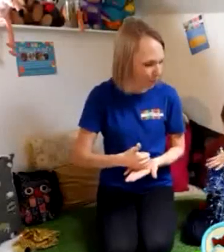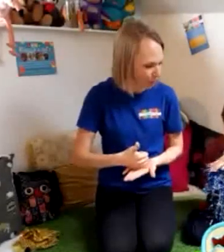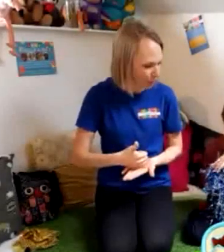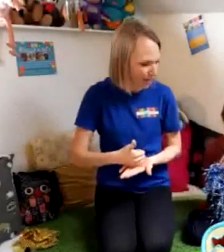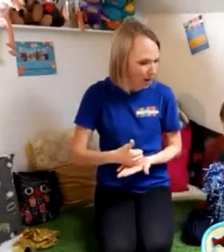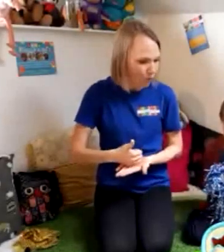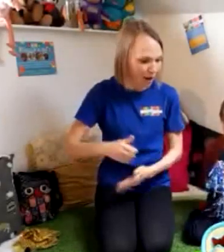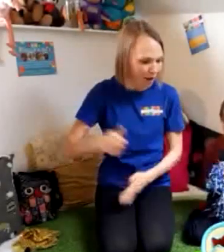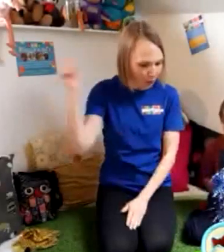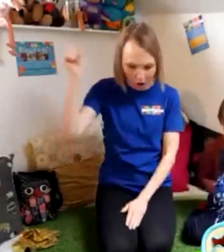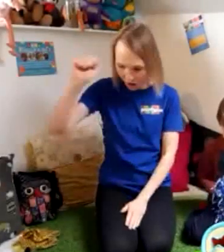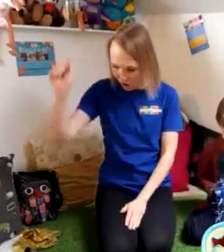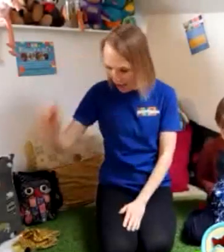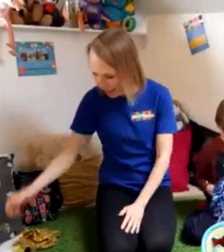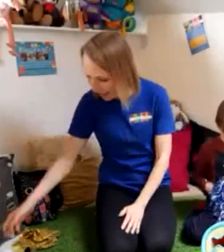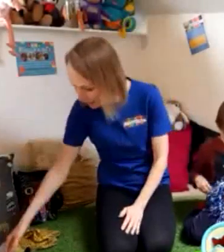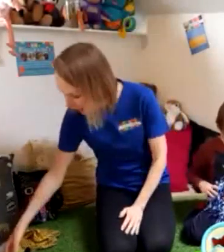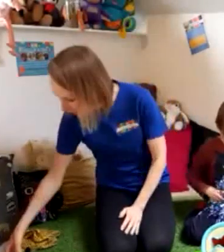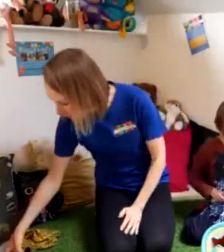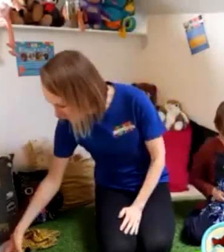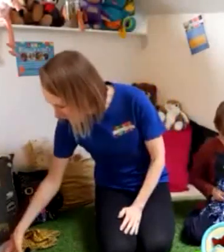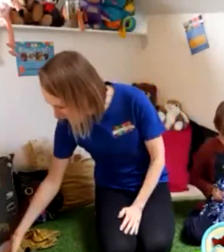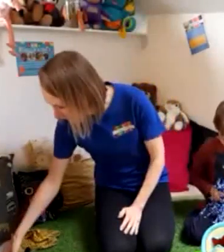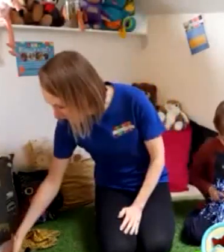everybody. Right, have we all got our shakers? Are you ready, Havis?